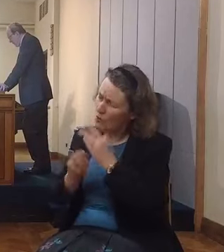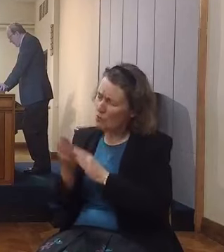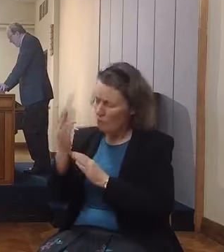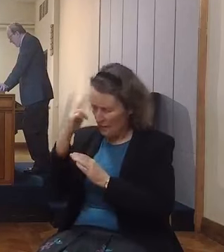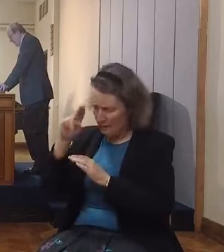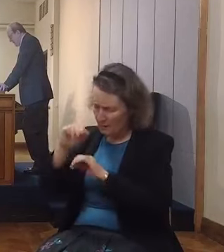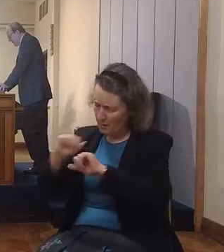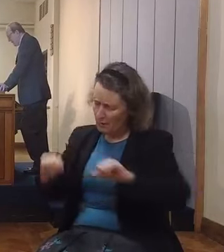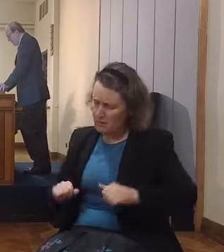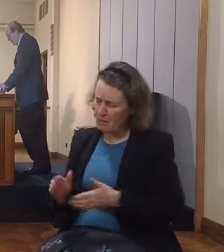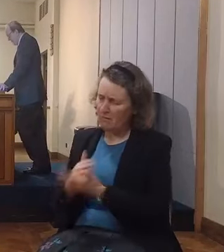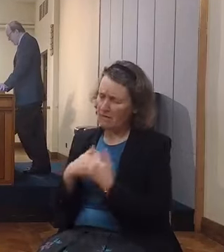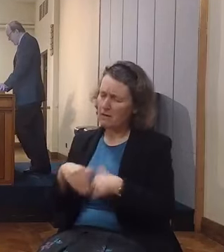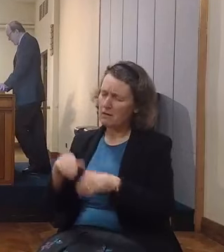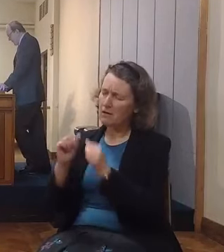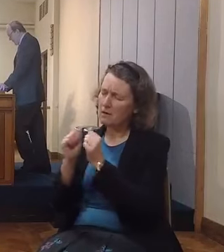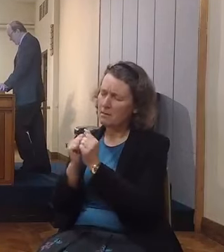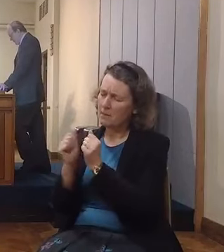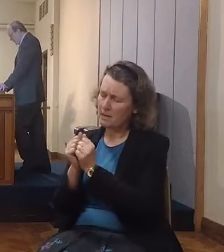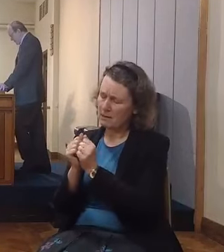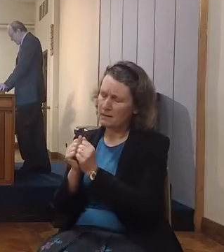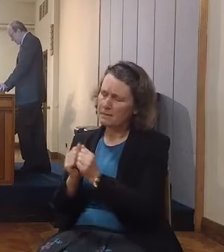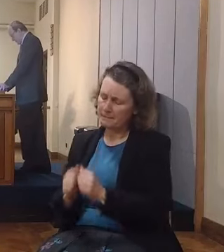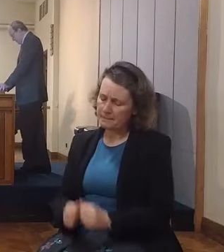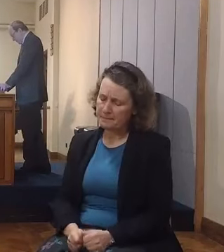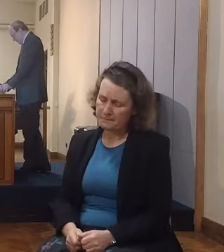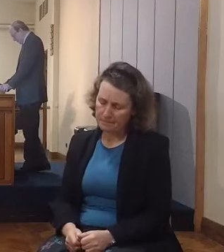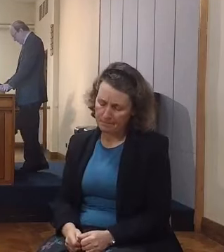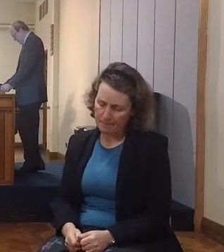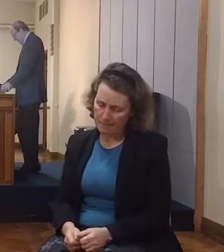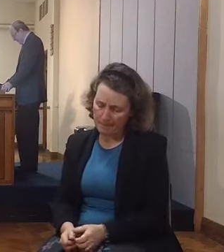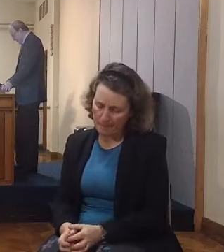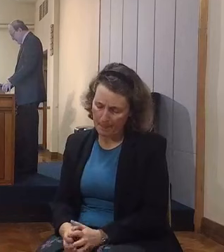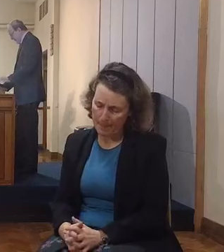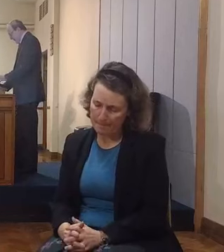sake. Amen. Amen.